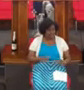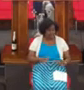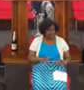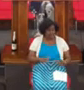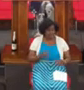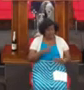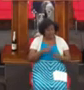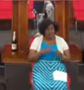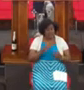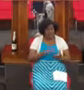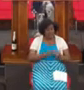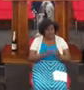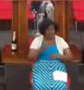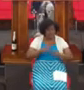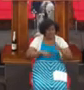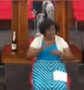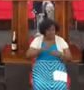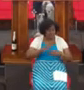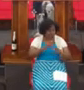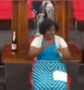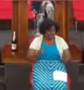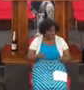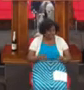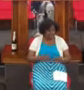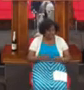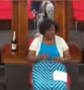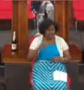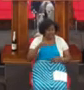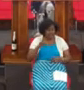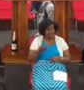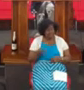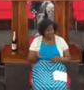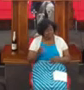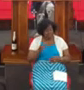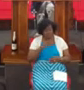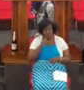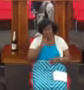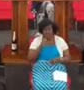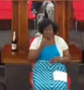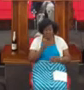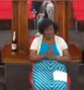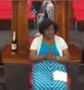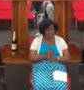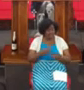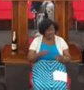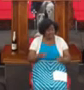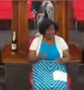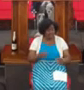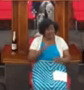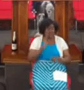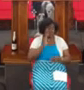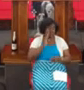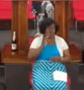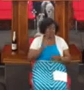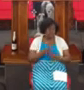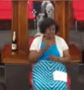When Jesus came into a place and things were not the way it should be, he spoke up.